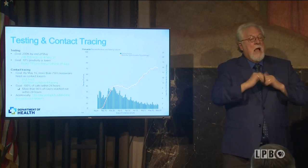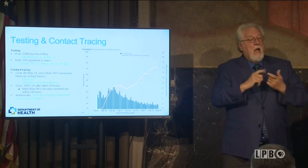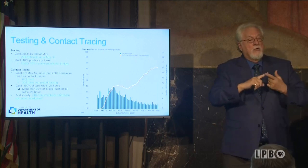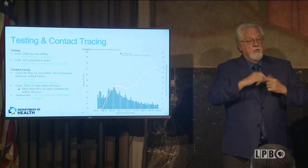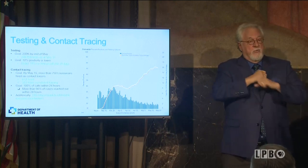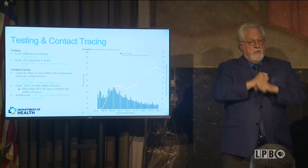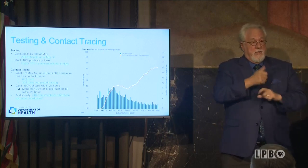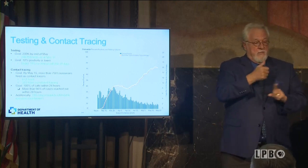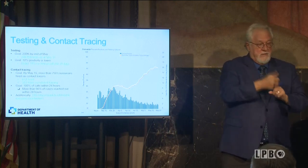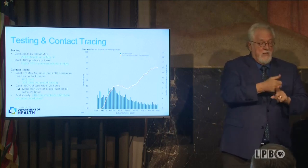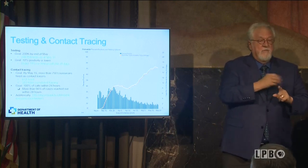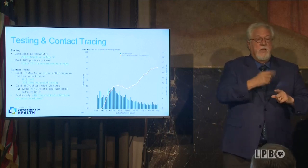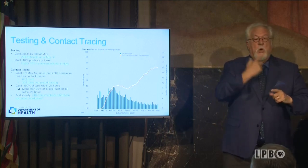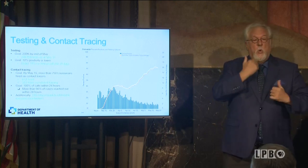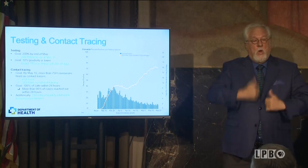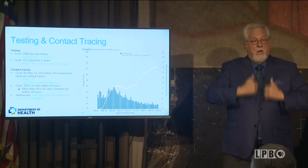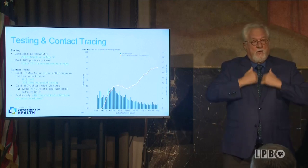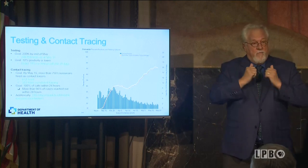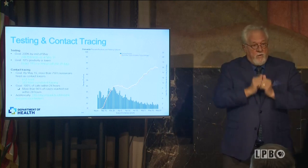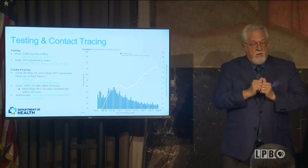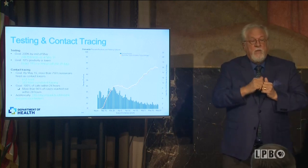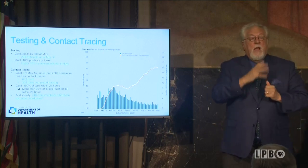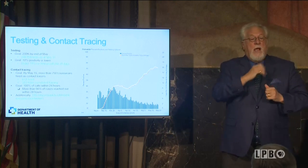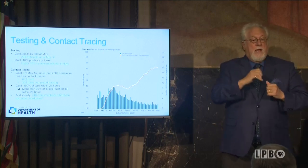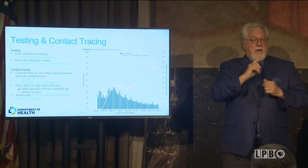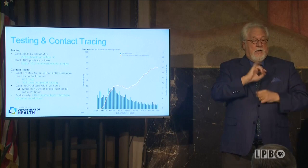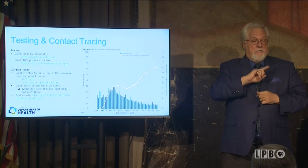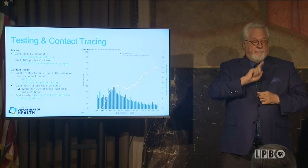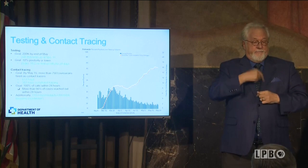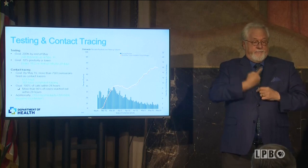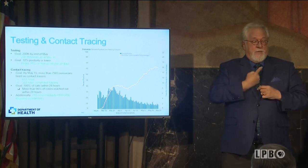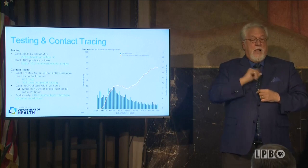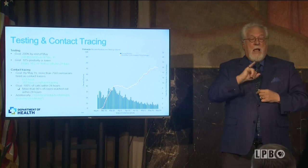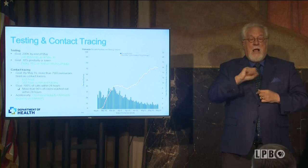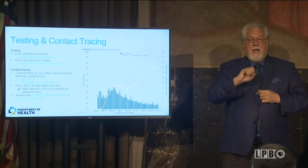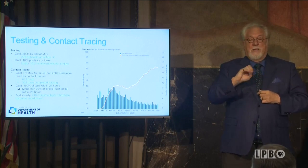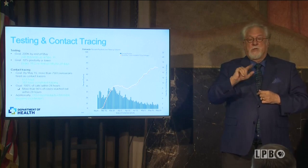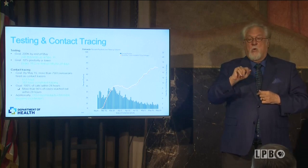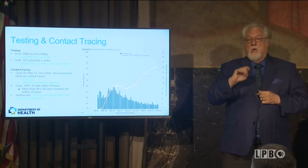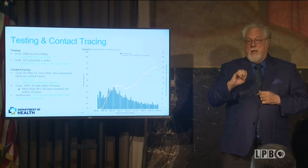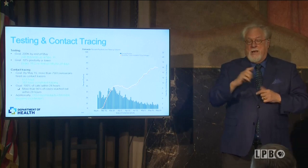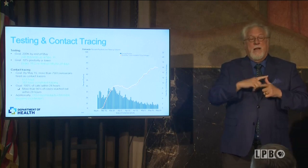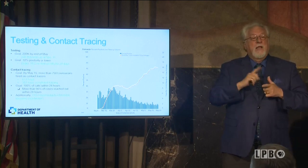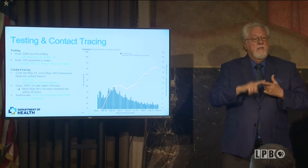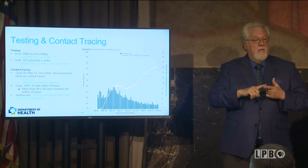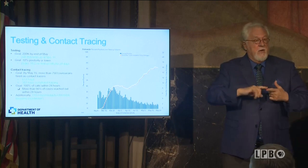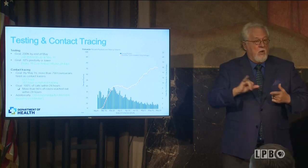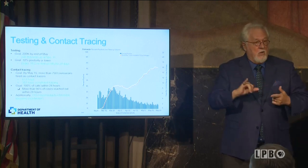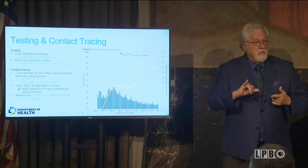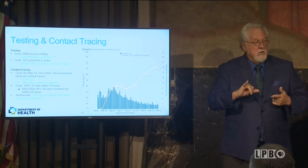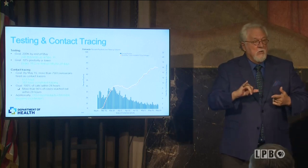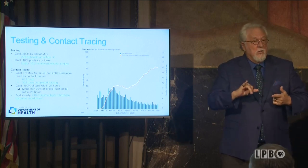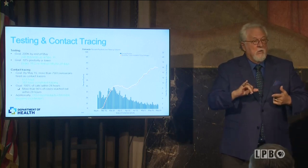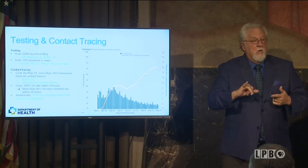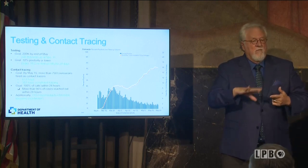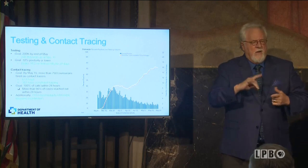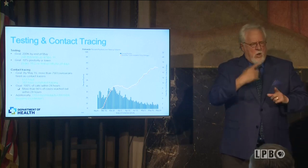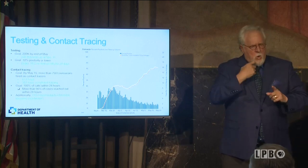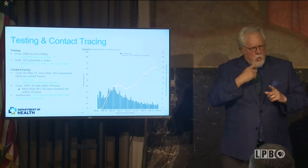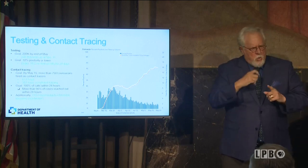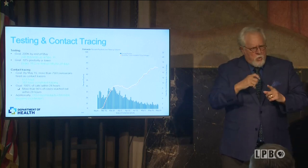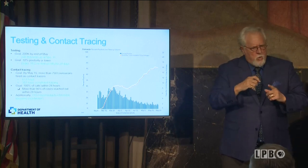for themselves and anyone that they're living with, certainly to isolate, and then also trying to find out who might have